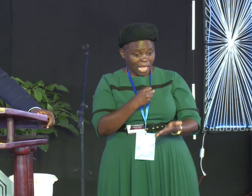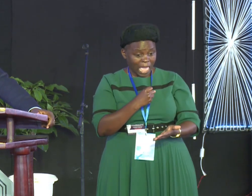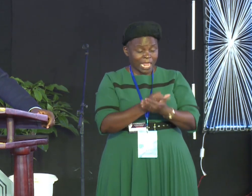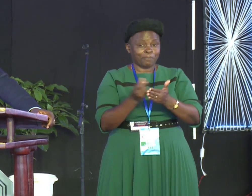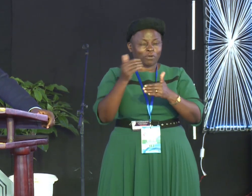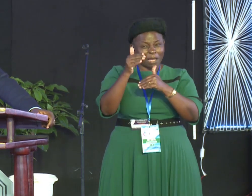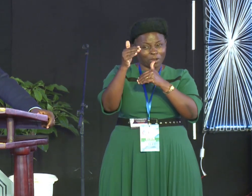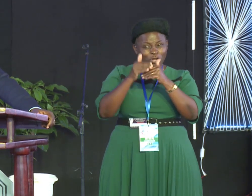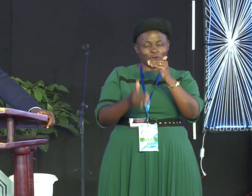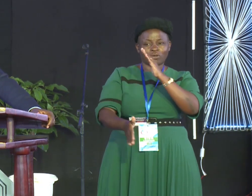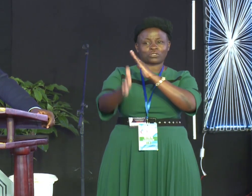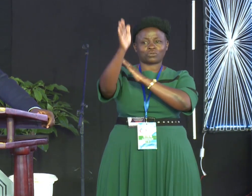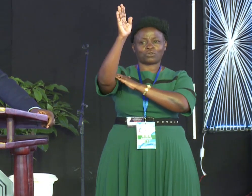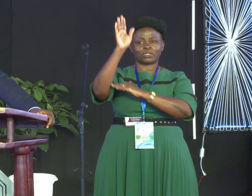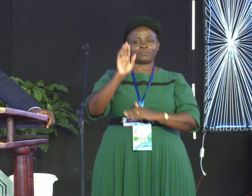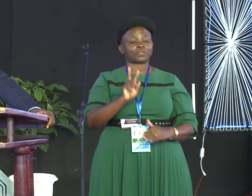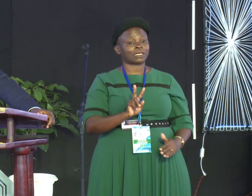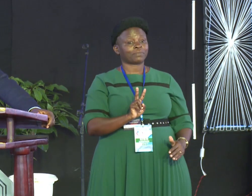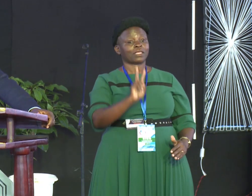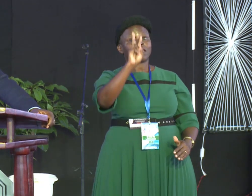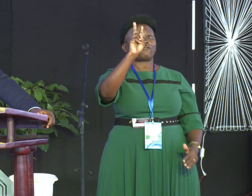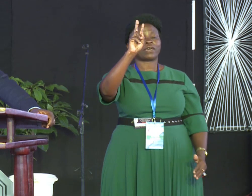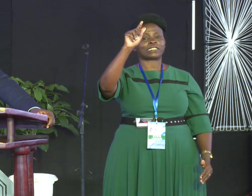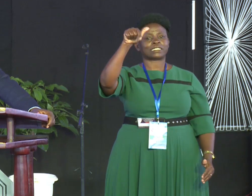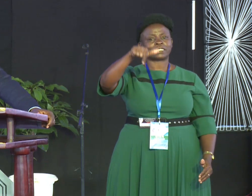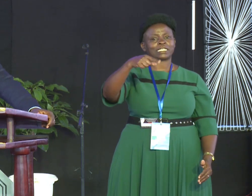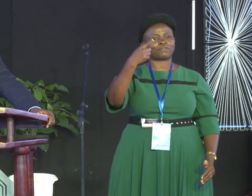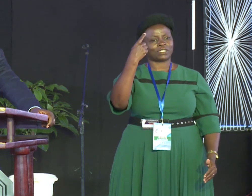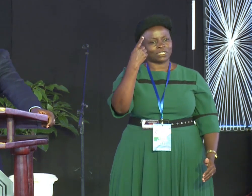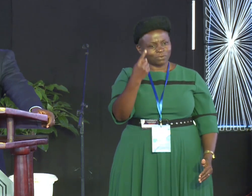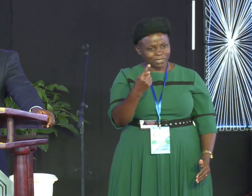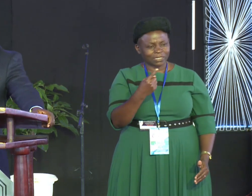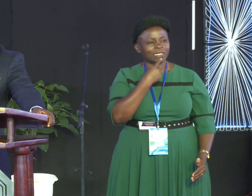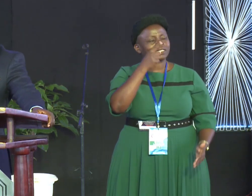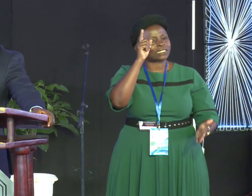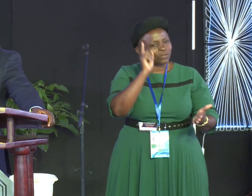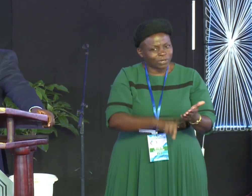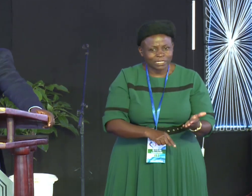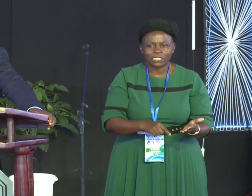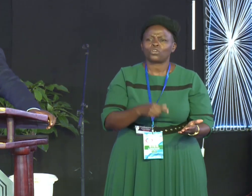God.